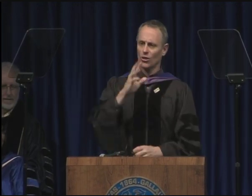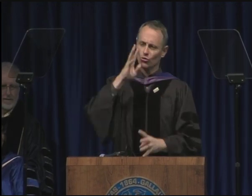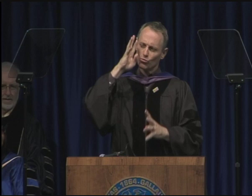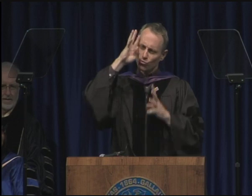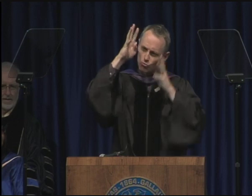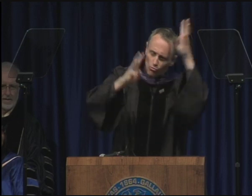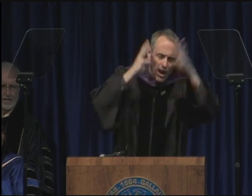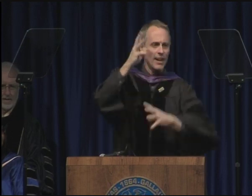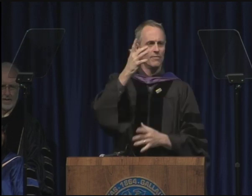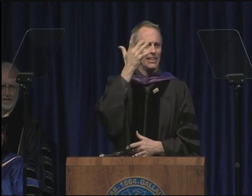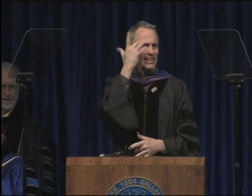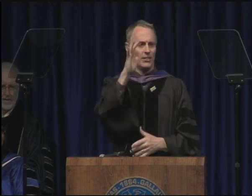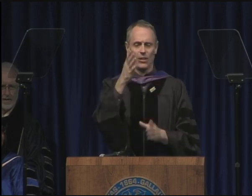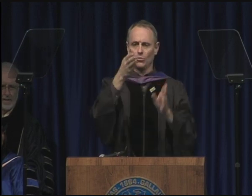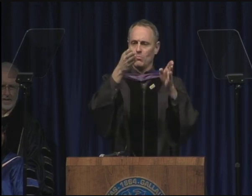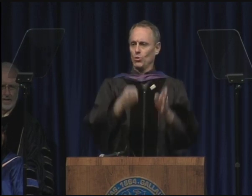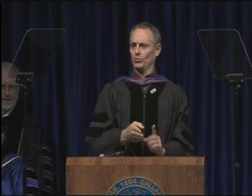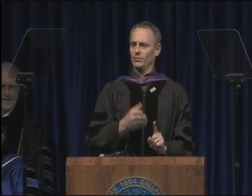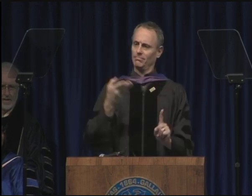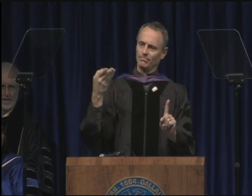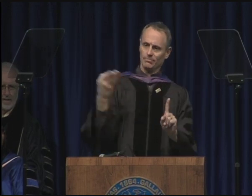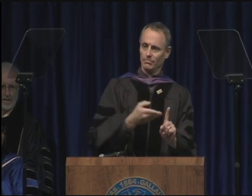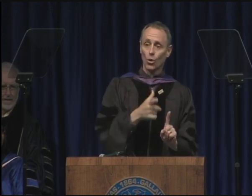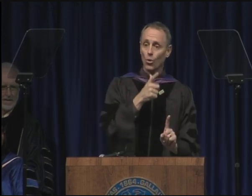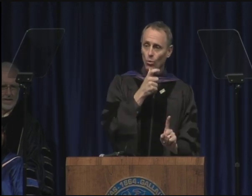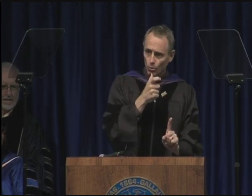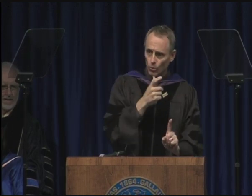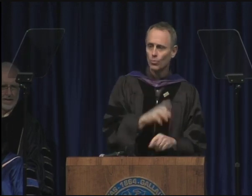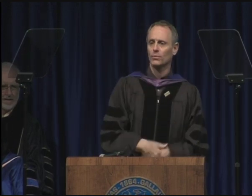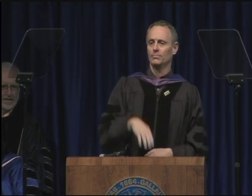committed, and is a creative individual.